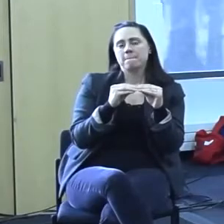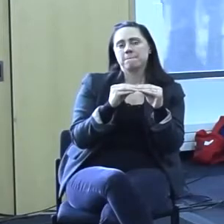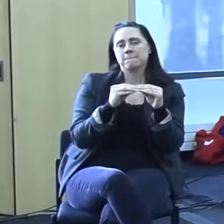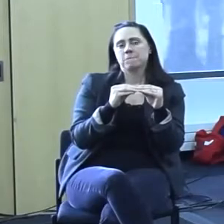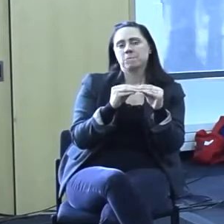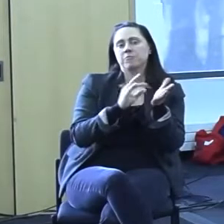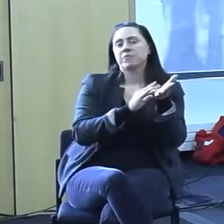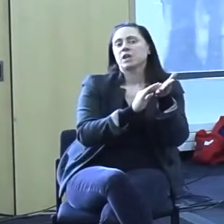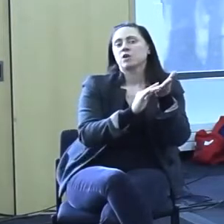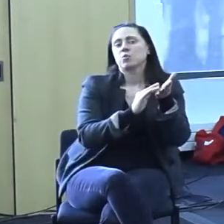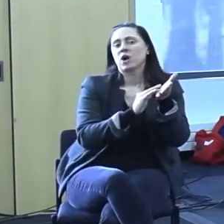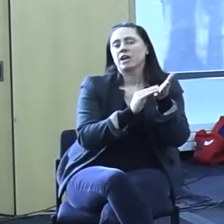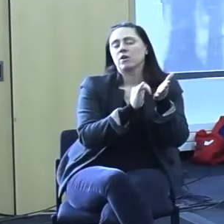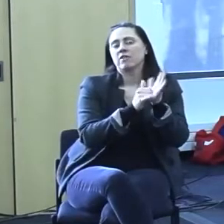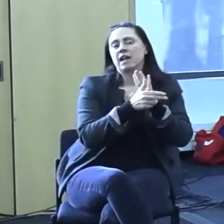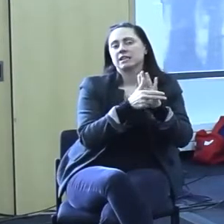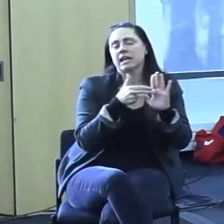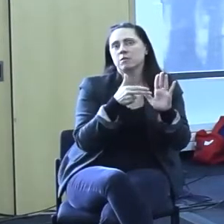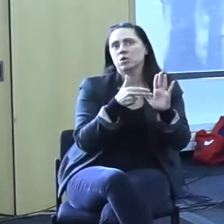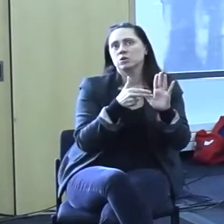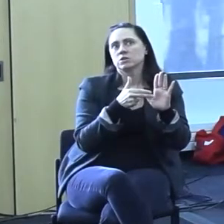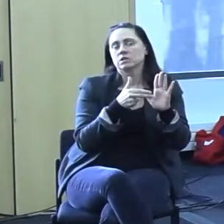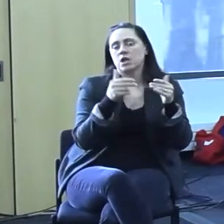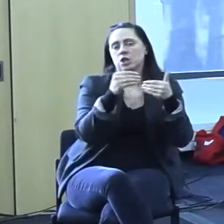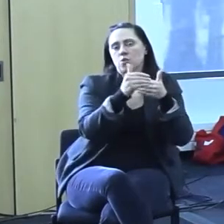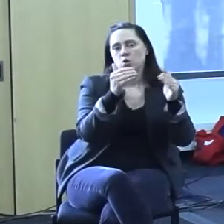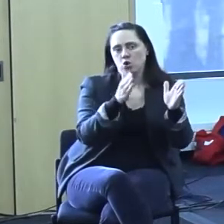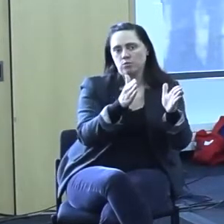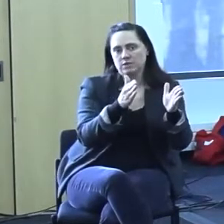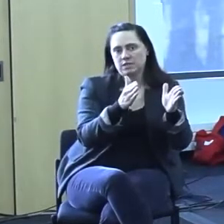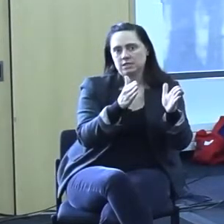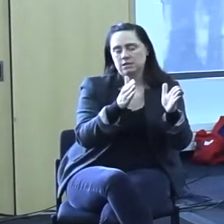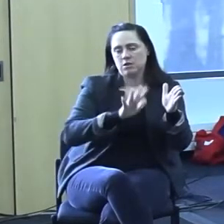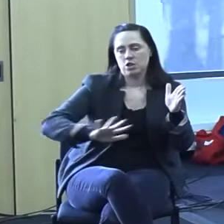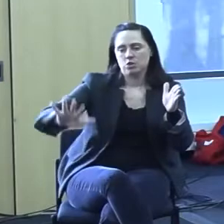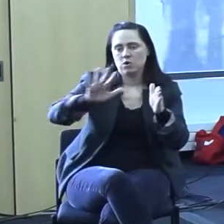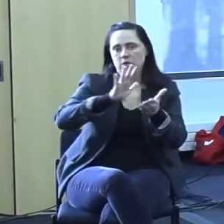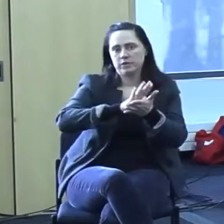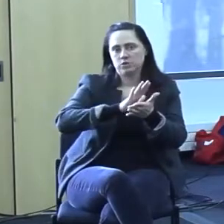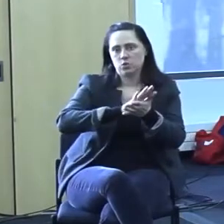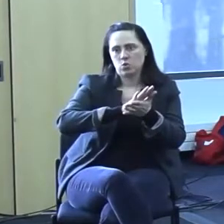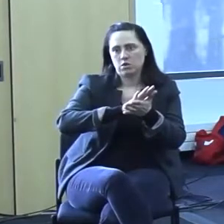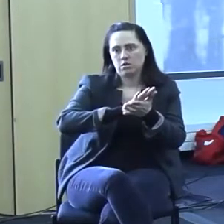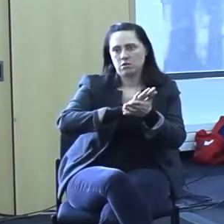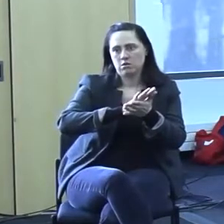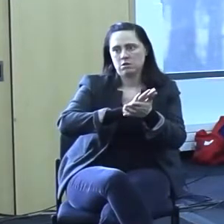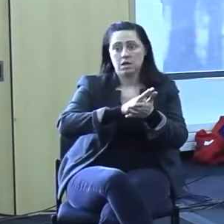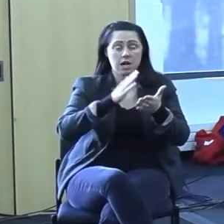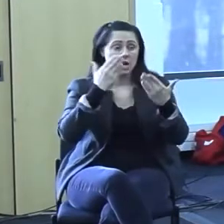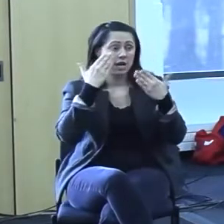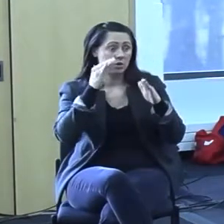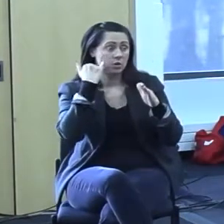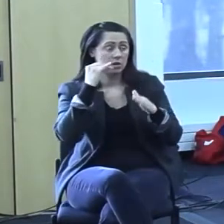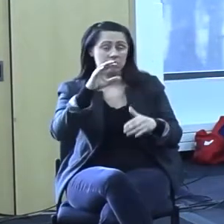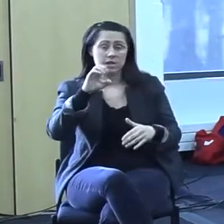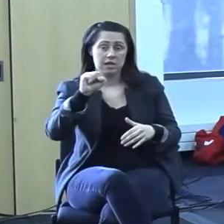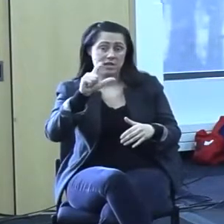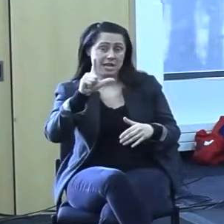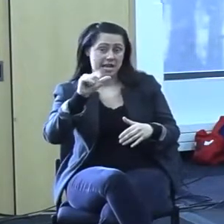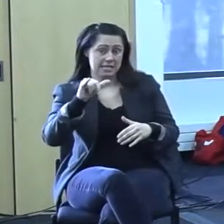the braille that labels the rooms throughout the school. I don't know if Esley wants